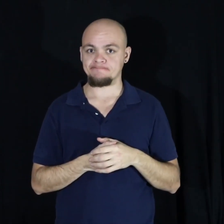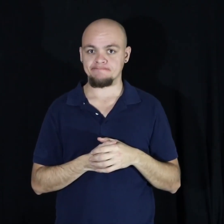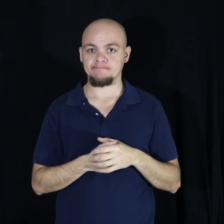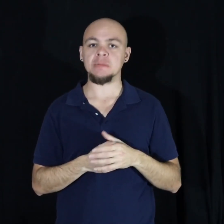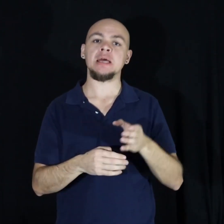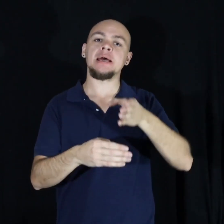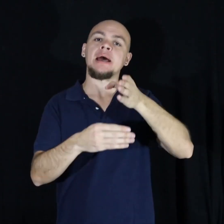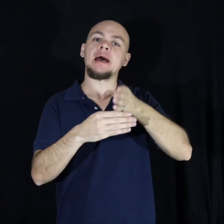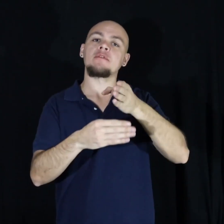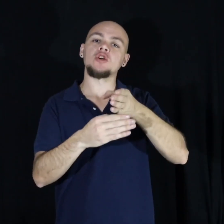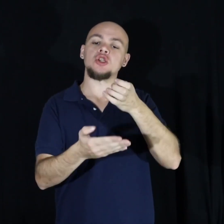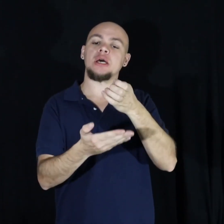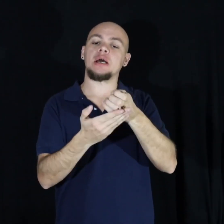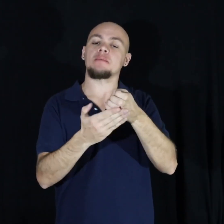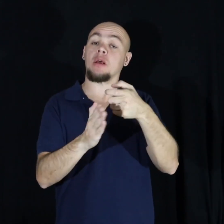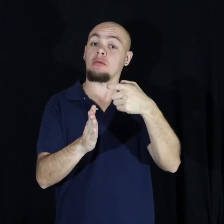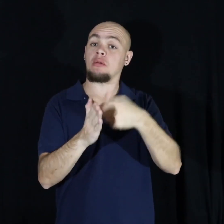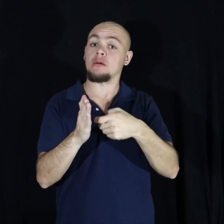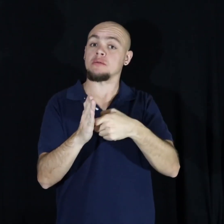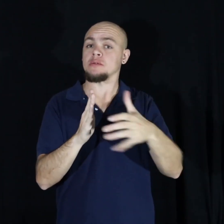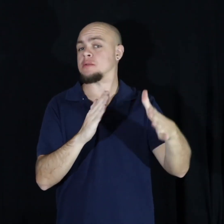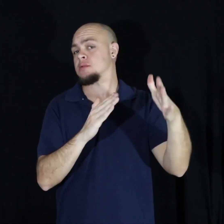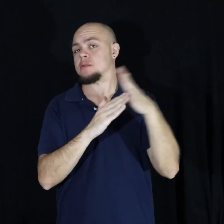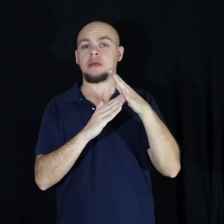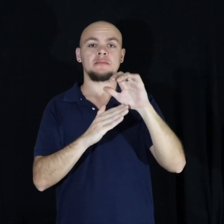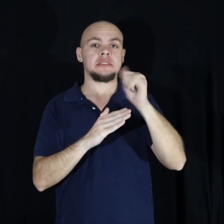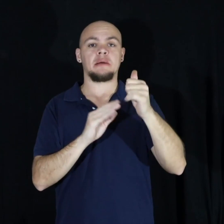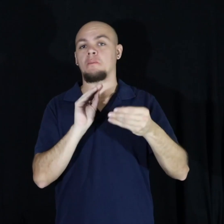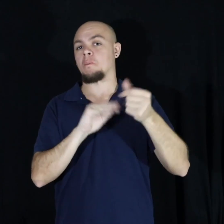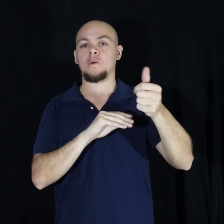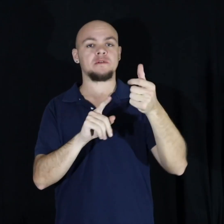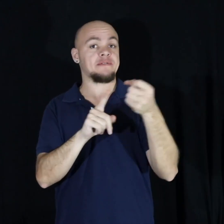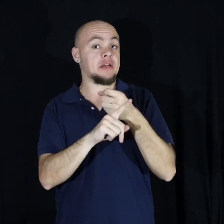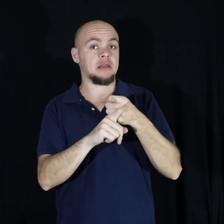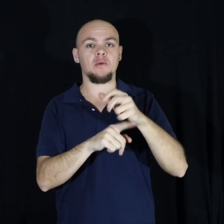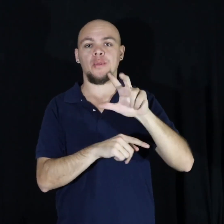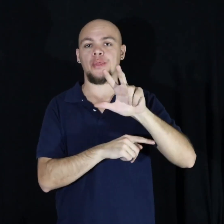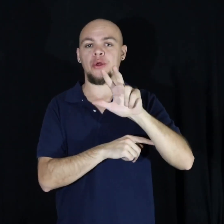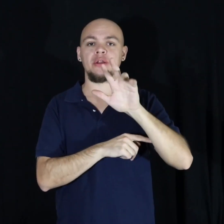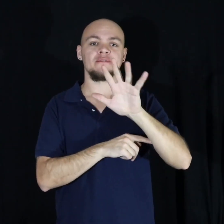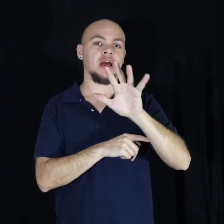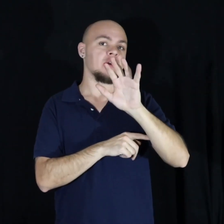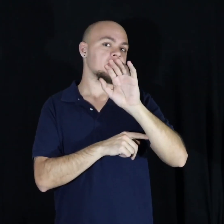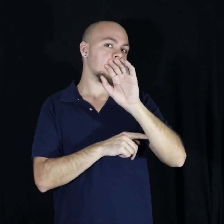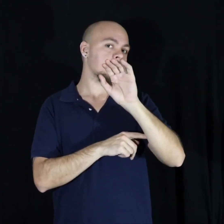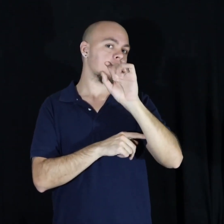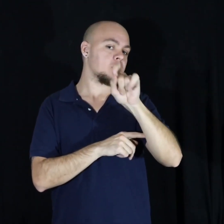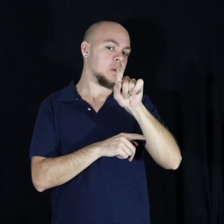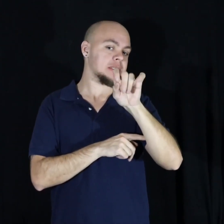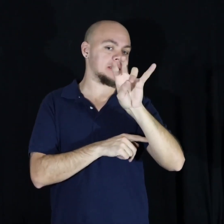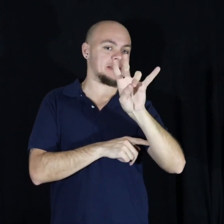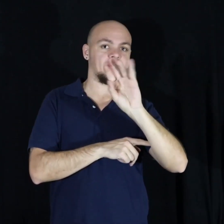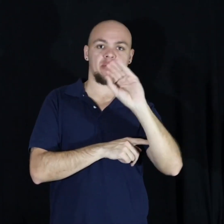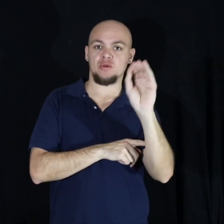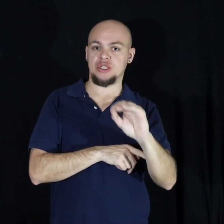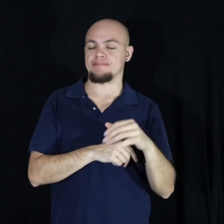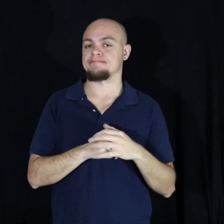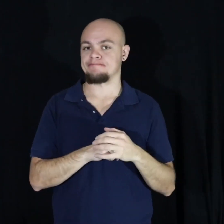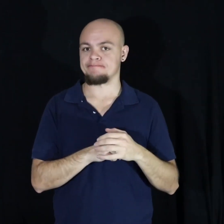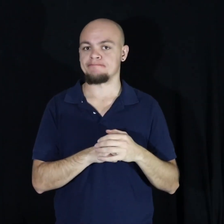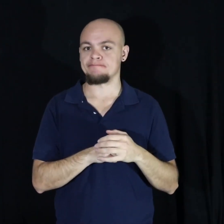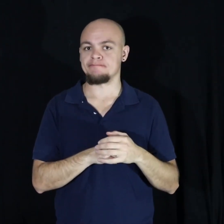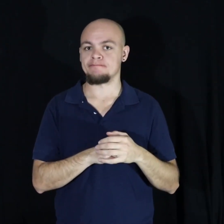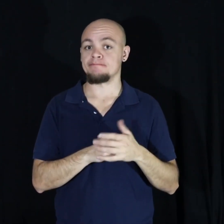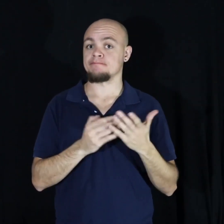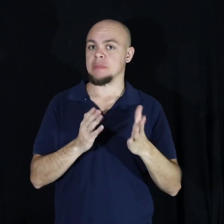average economic cost on the top 10 most violent nations was 35.7%. On the other hand,